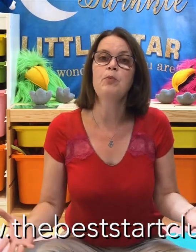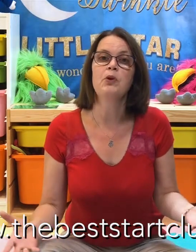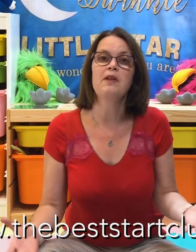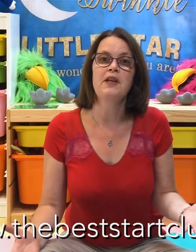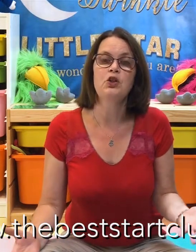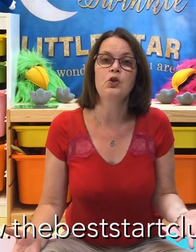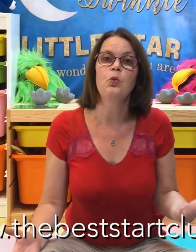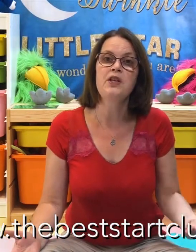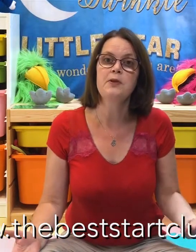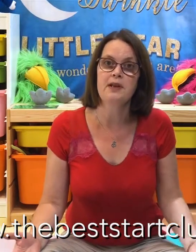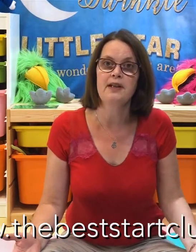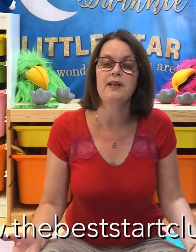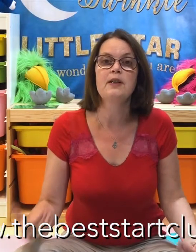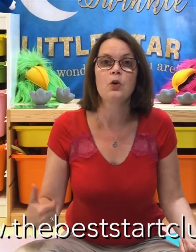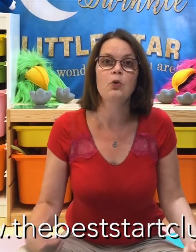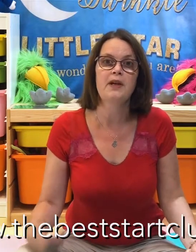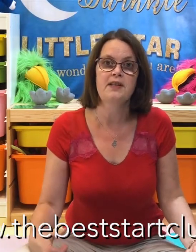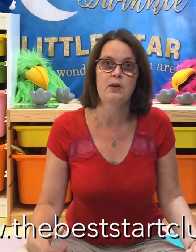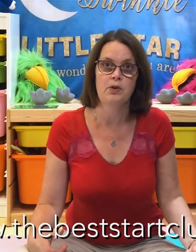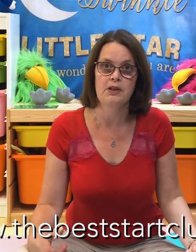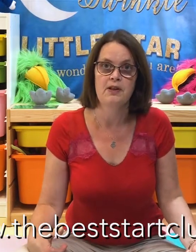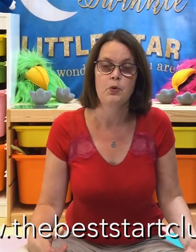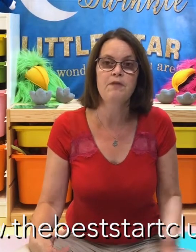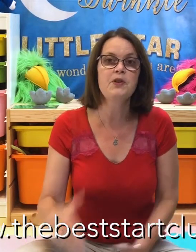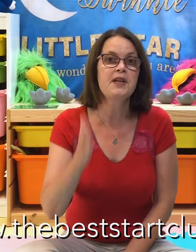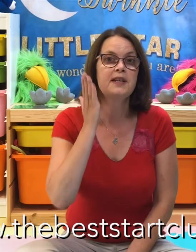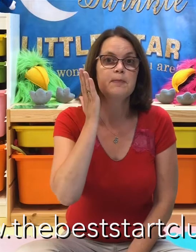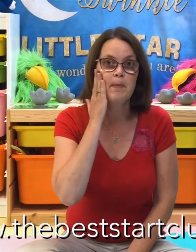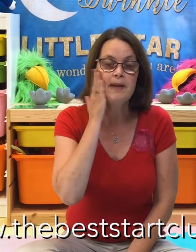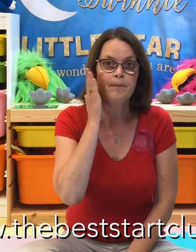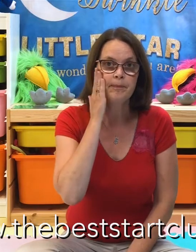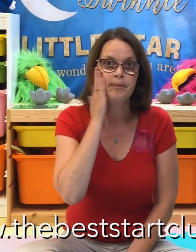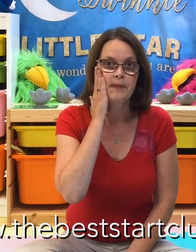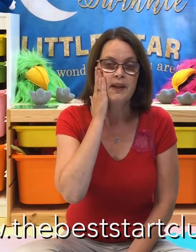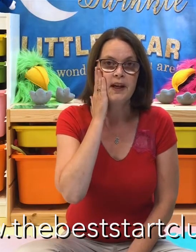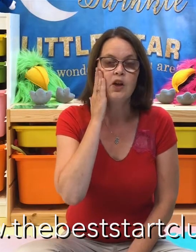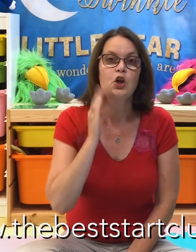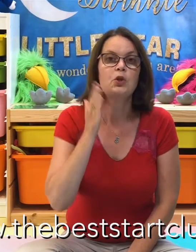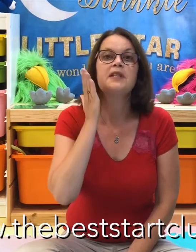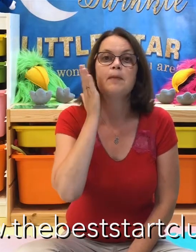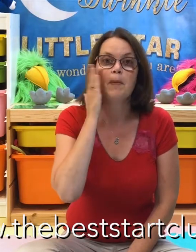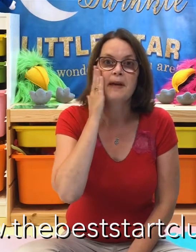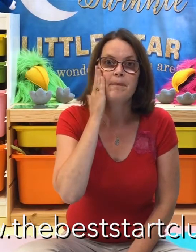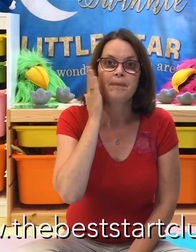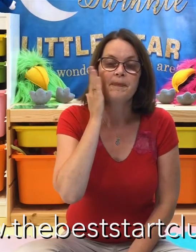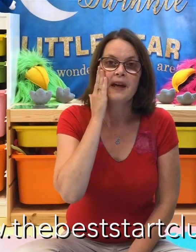important thing to do when you sign is always say the word. So our first sign is mummy. Yeah, so we say mummy. Yeah, so